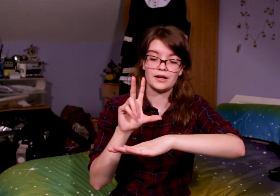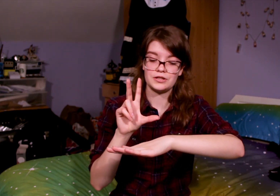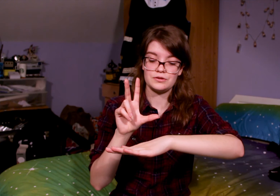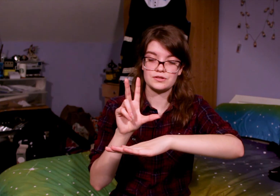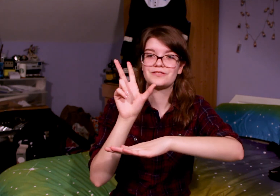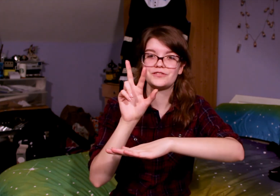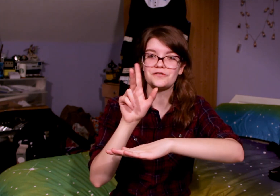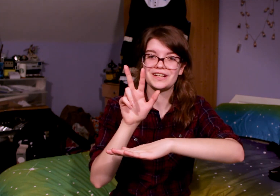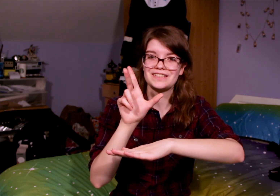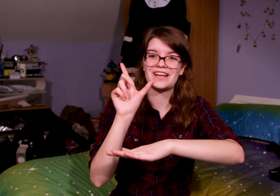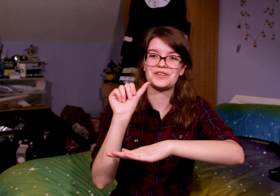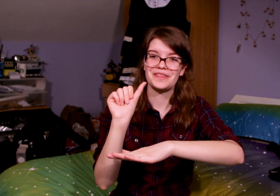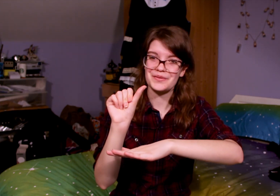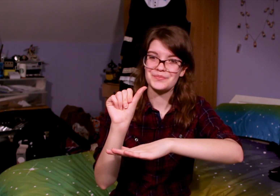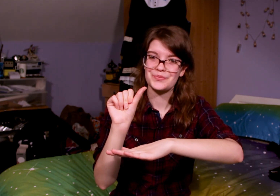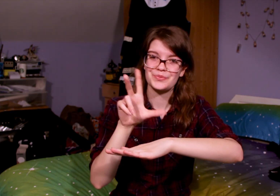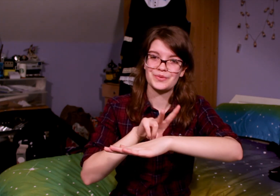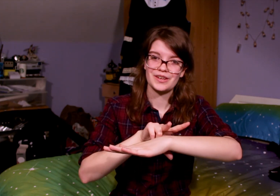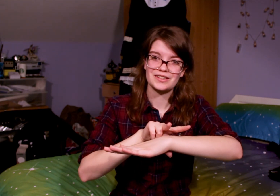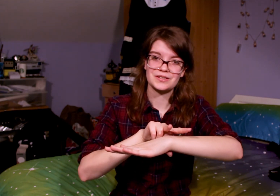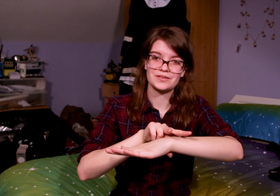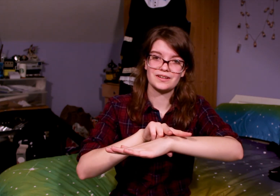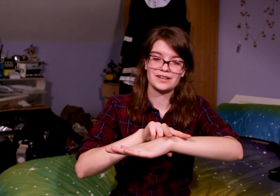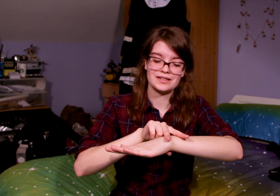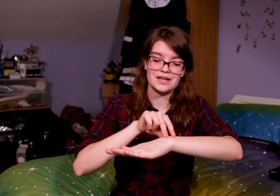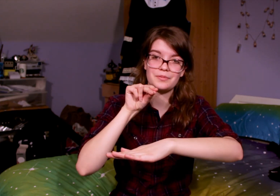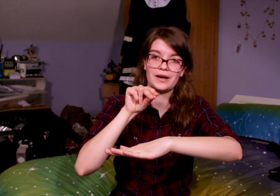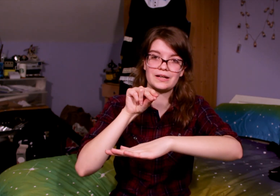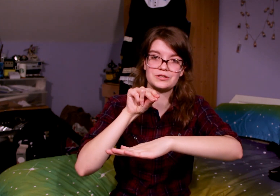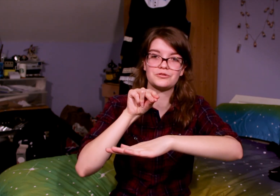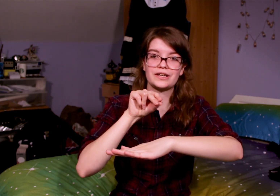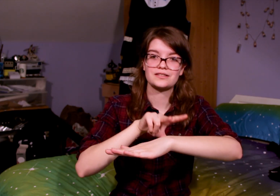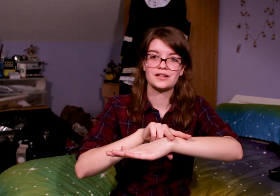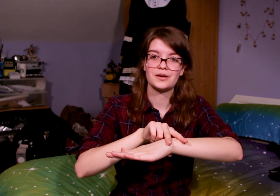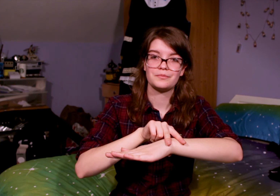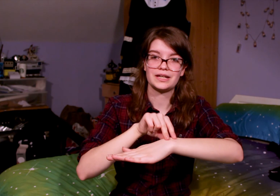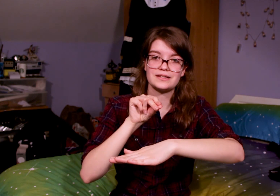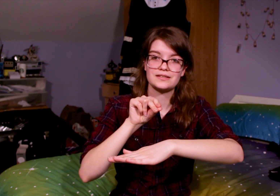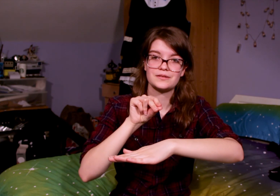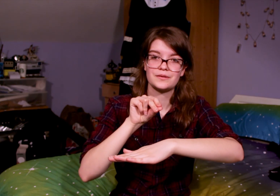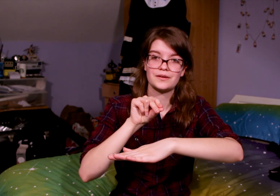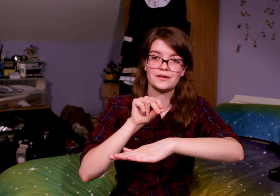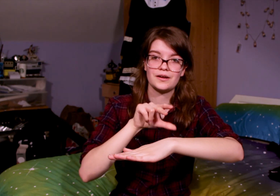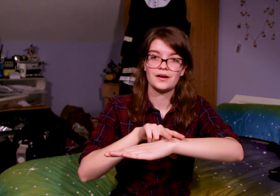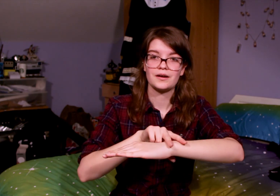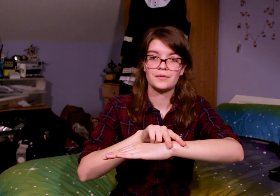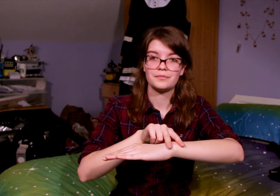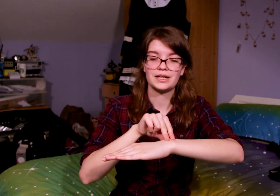and use two fingers and your thumb to nip at your wrist. Police.